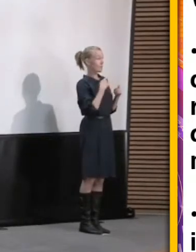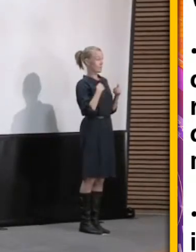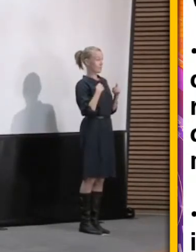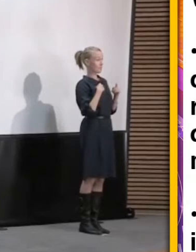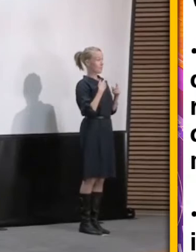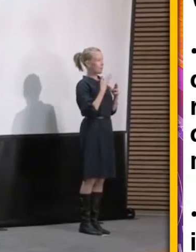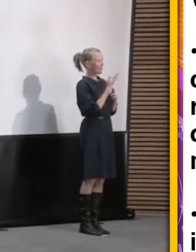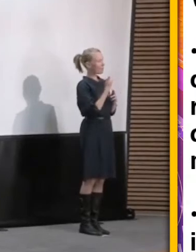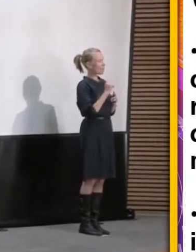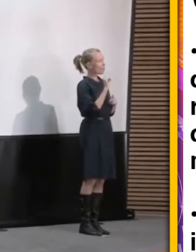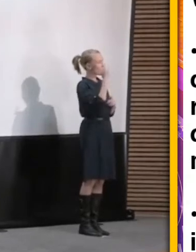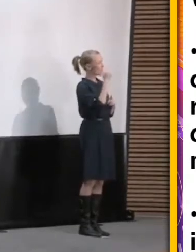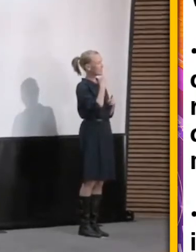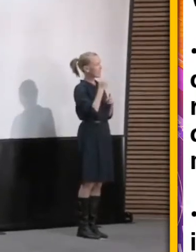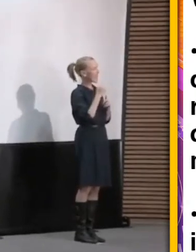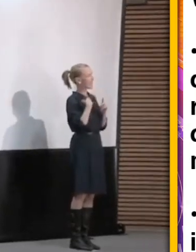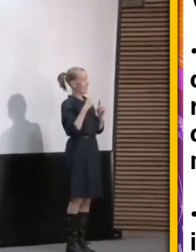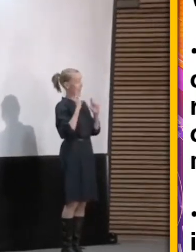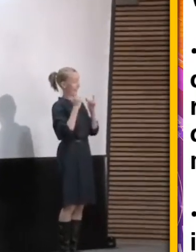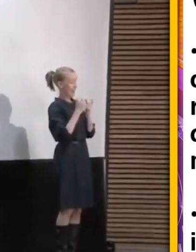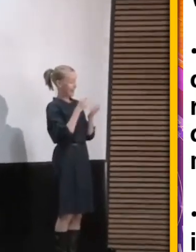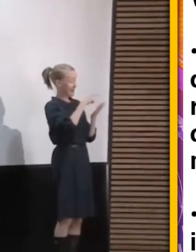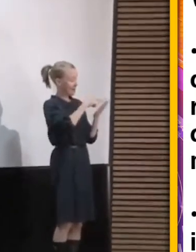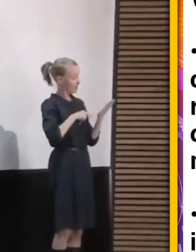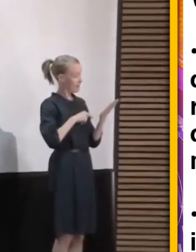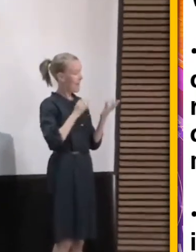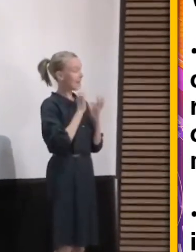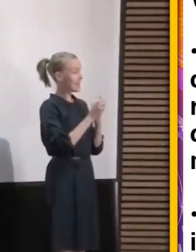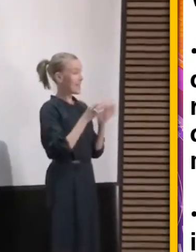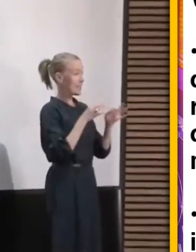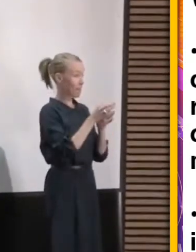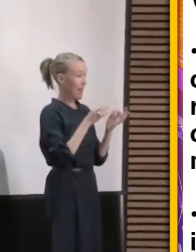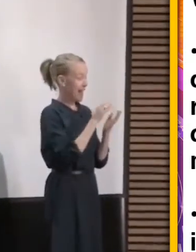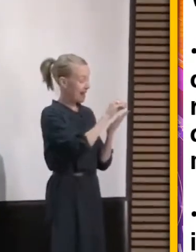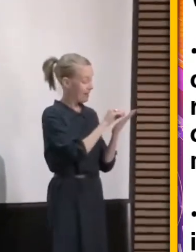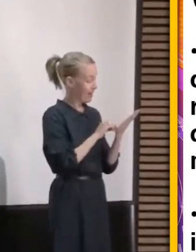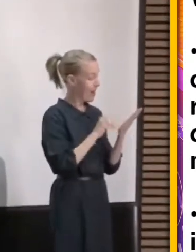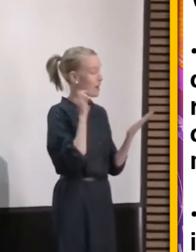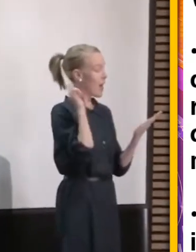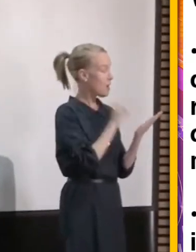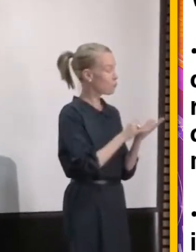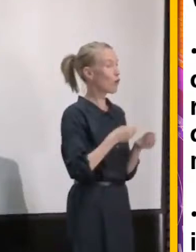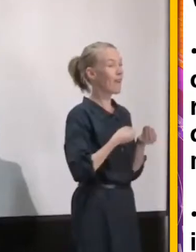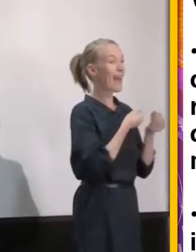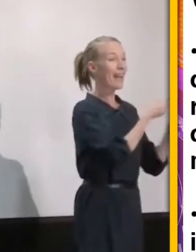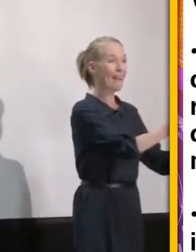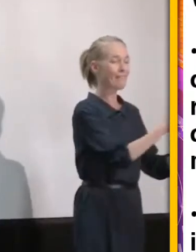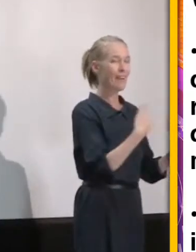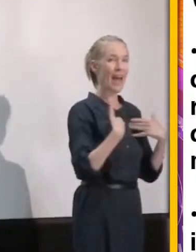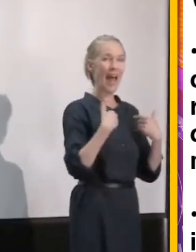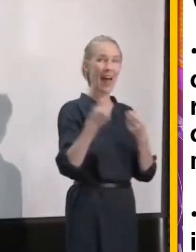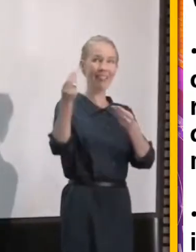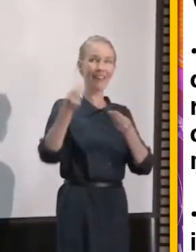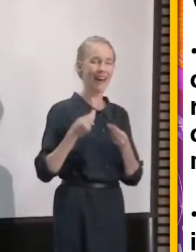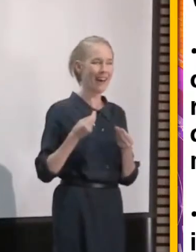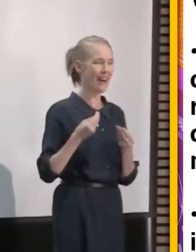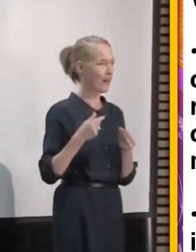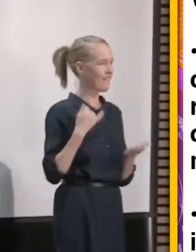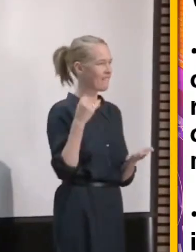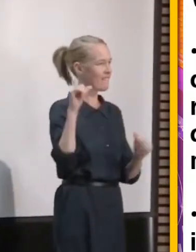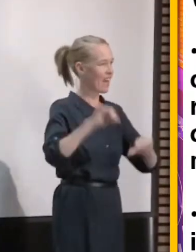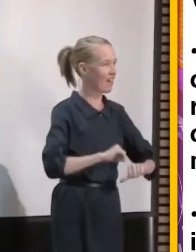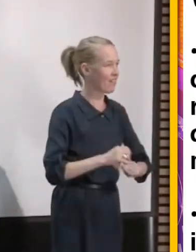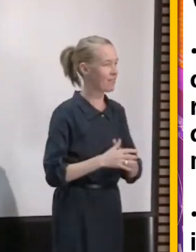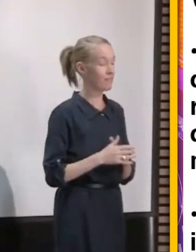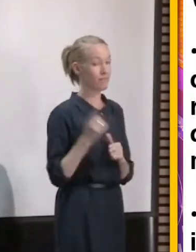to execute that plan. We were in the process of executing, as I have said, we were rolling it out. And even if we think, say, about the Ridges Hotel, there was testing